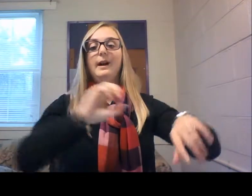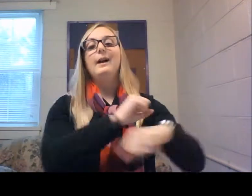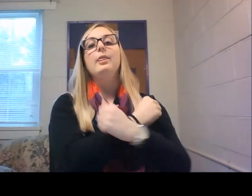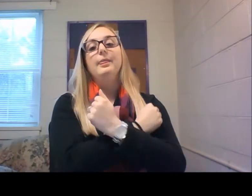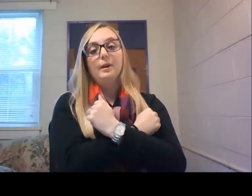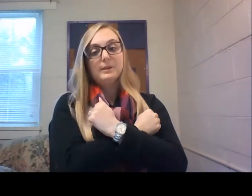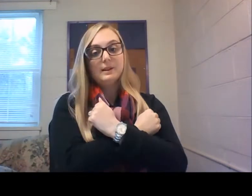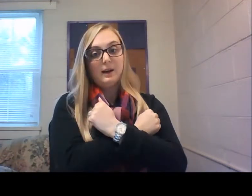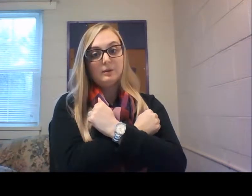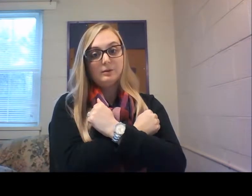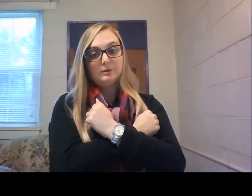There was love.